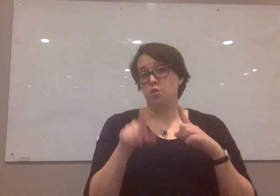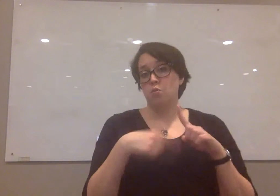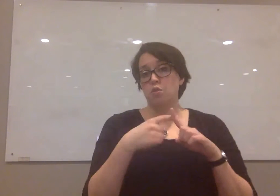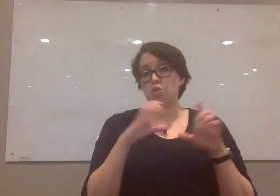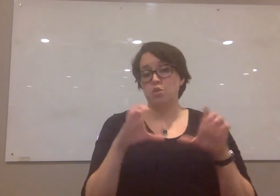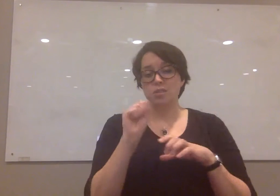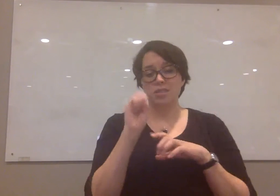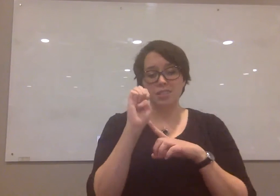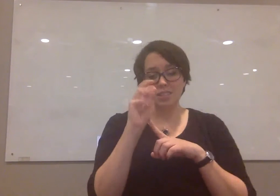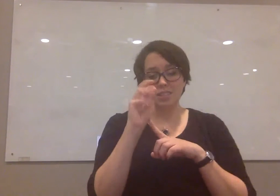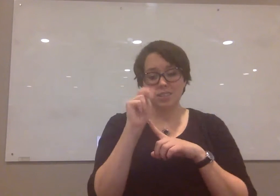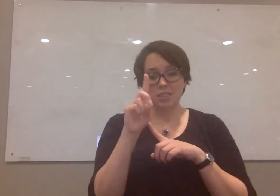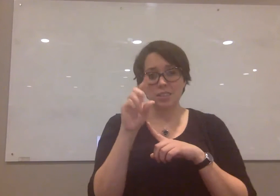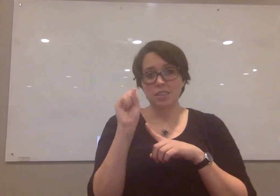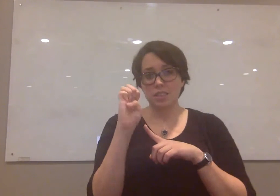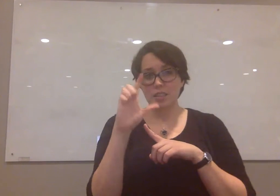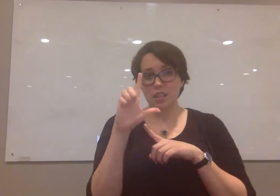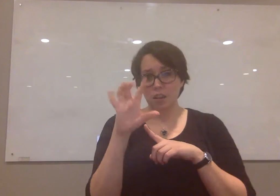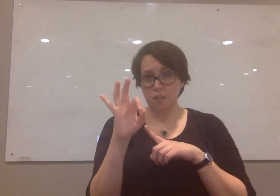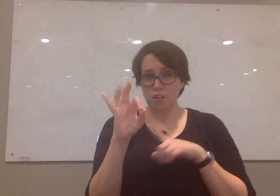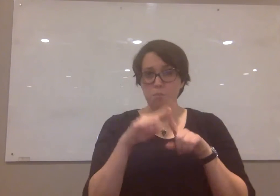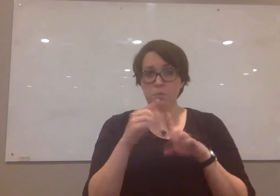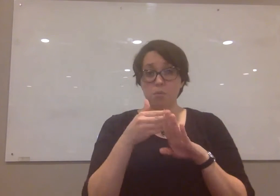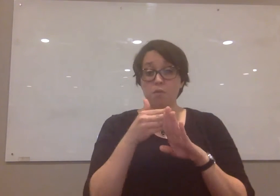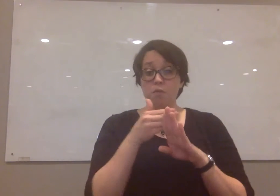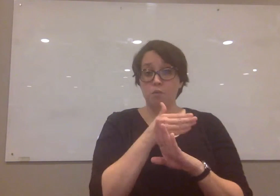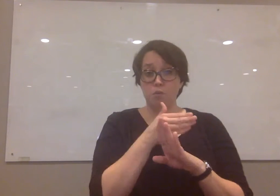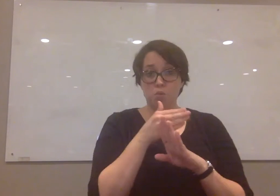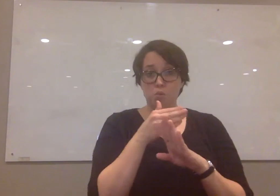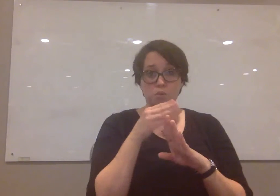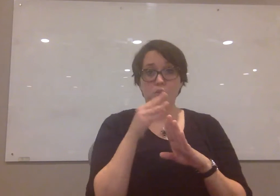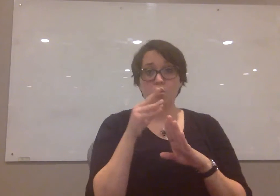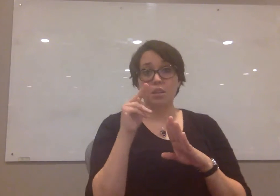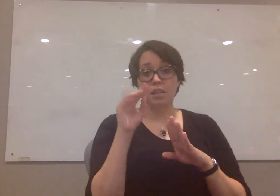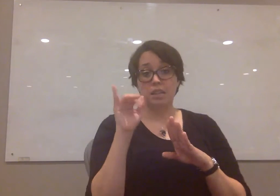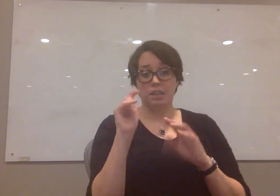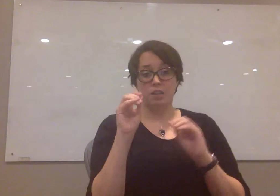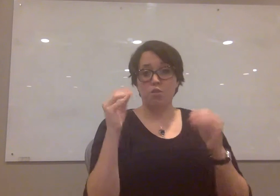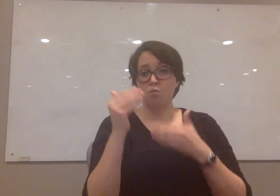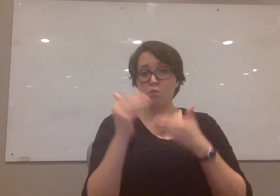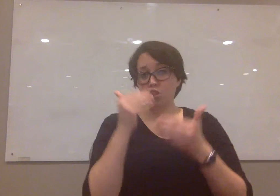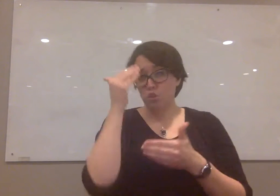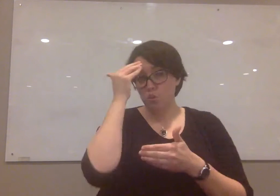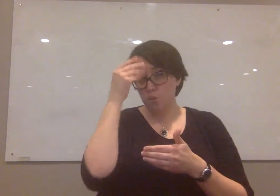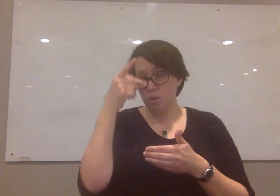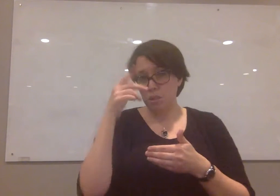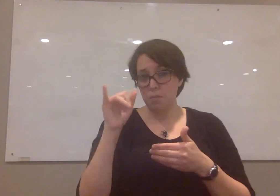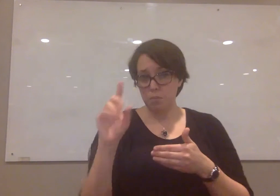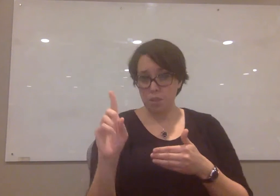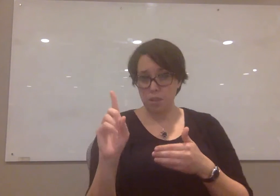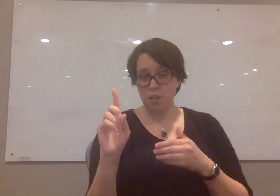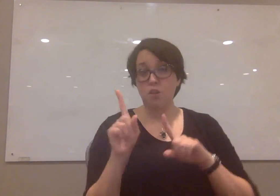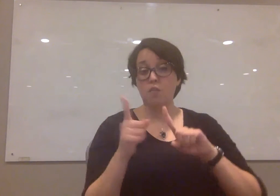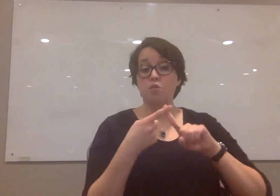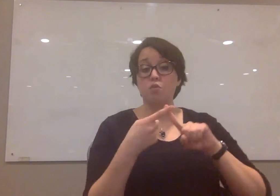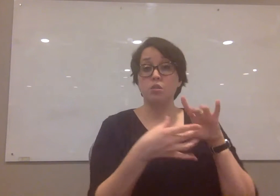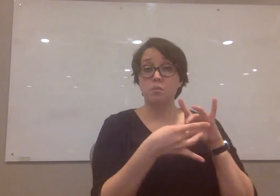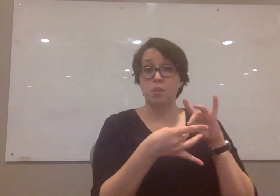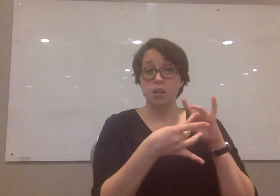and before init, no process can know your PID, you can then that first message to say finish your init will